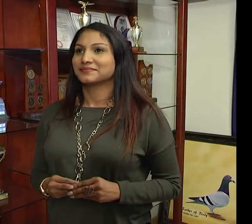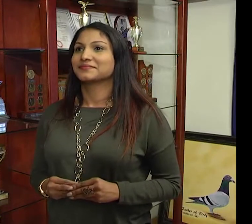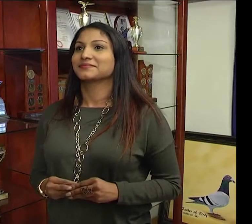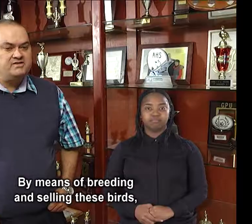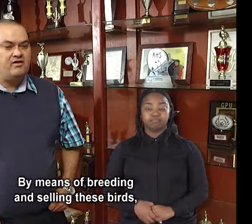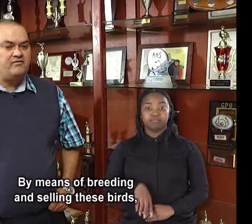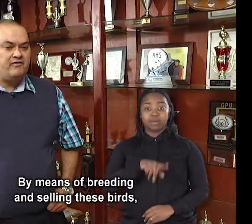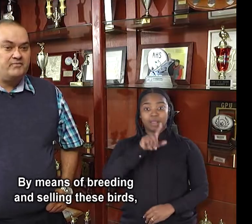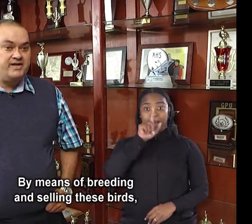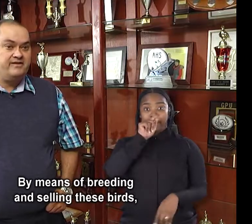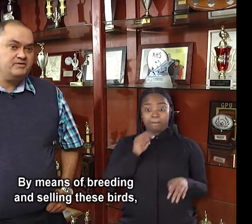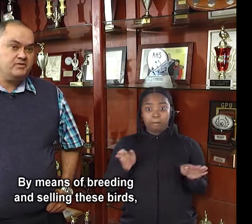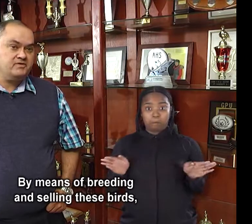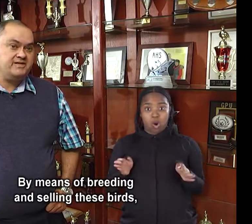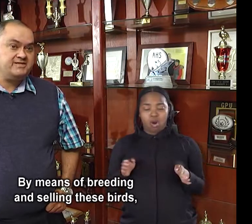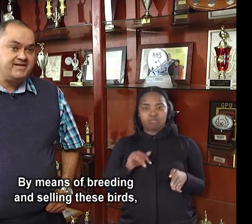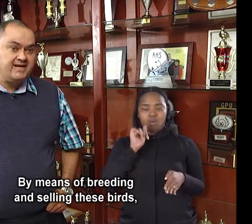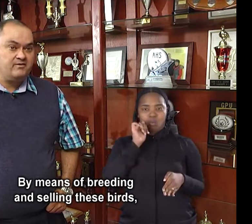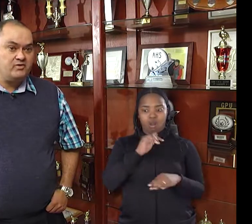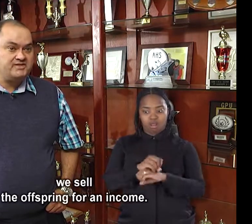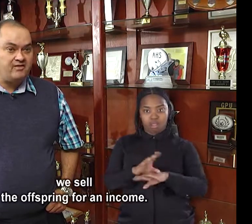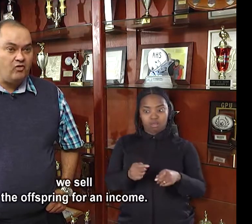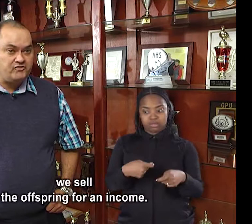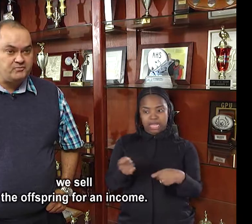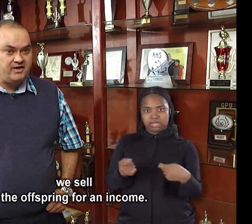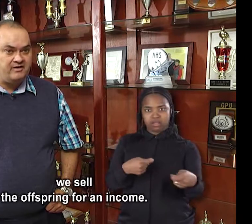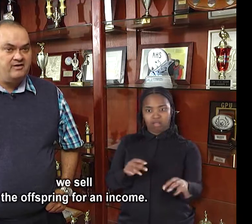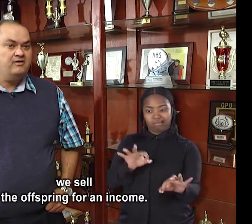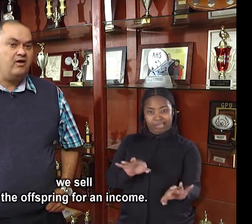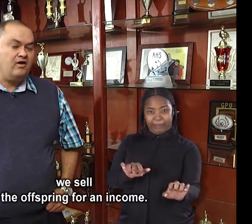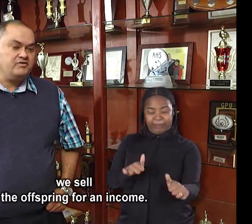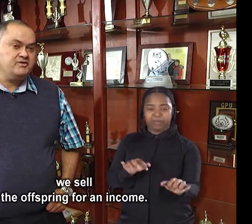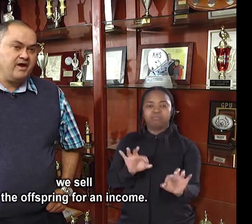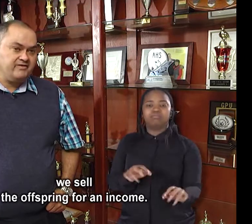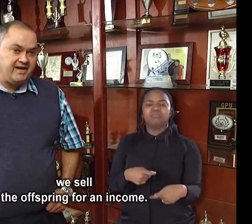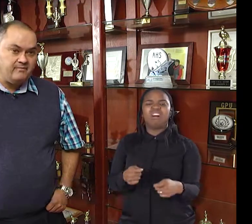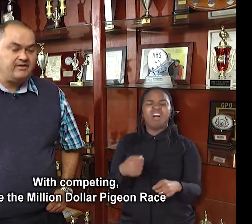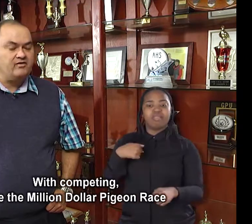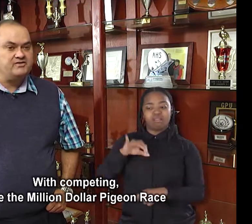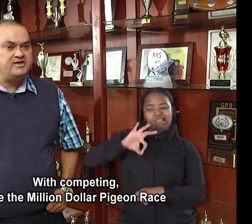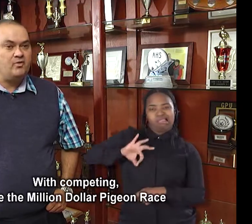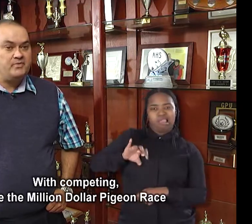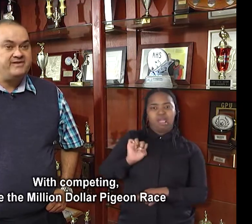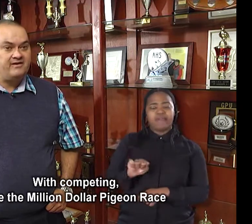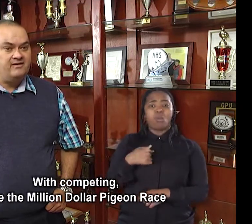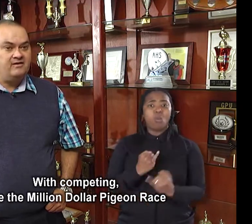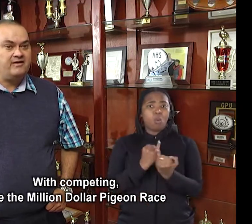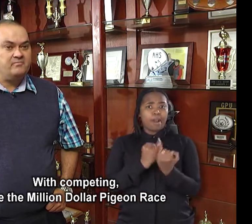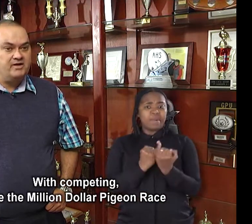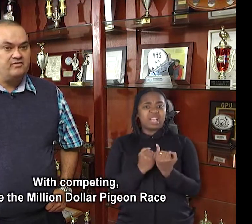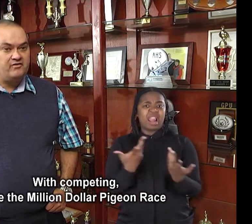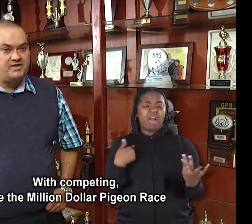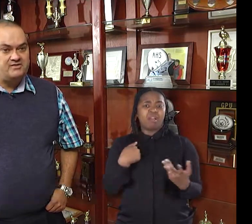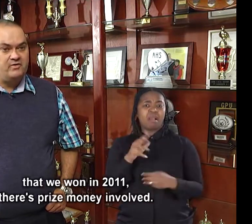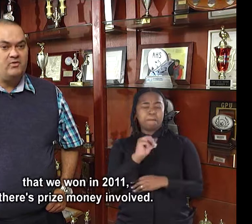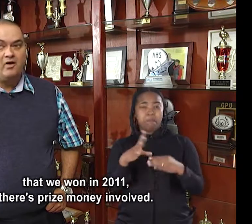So by means of breeding these birds and selling them, we sell the offspring. Obviously we have an income, and then obviously competing, like